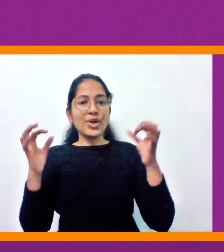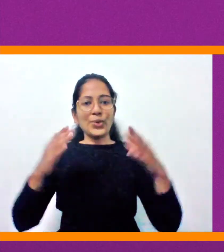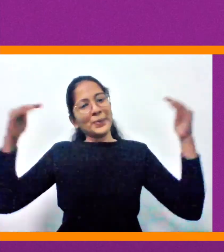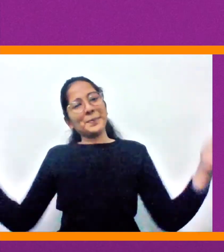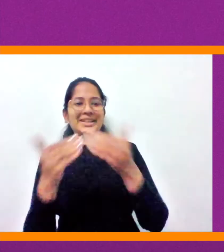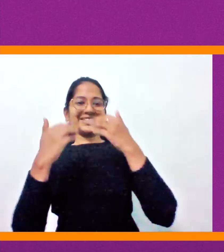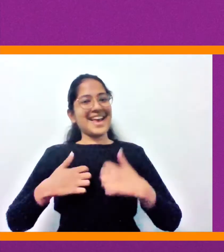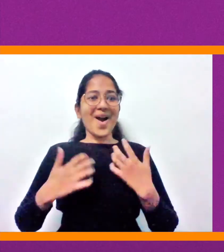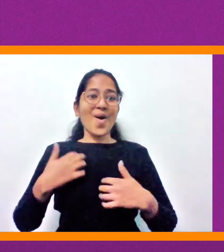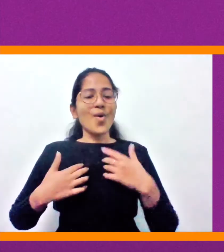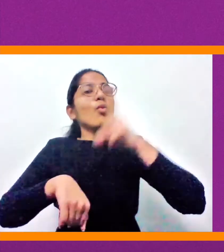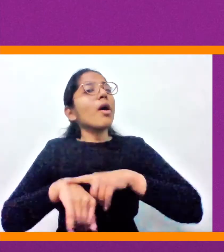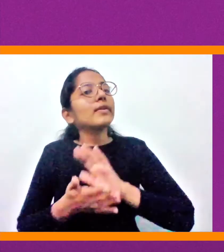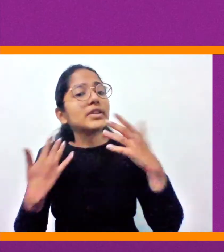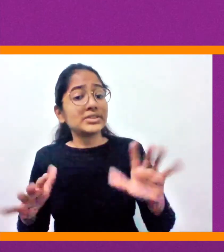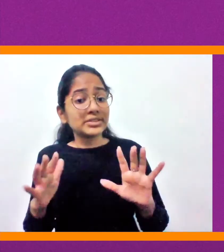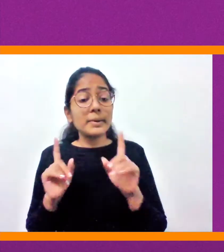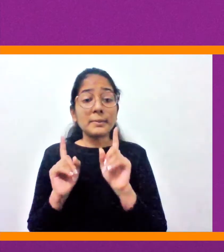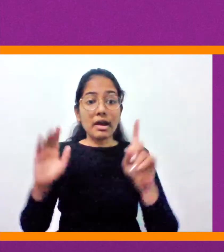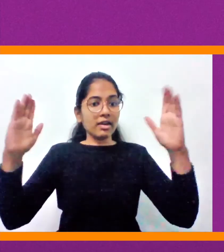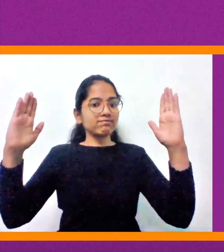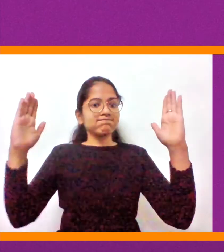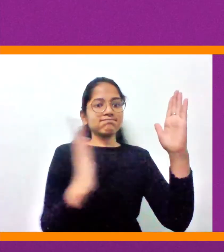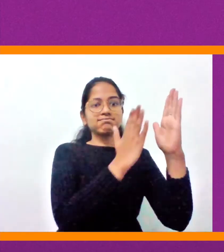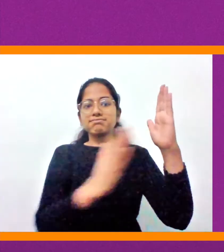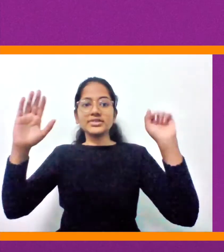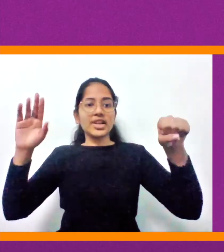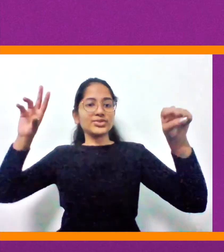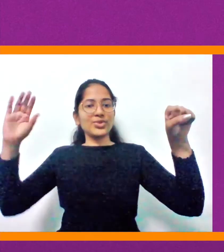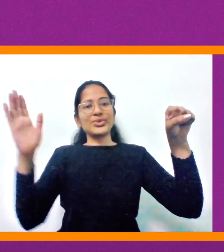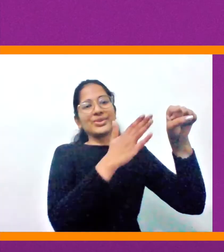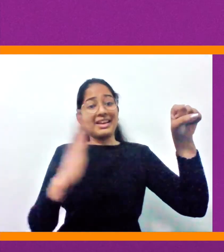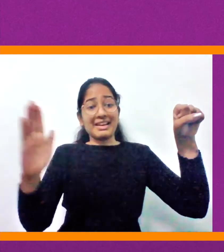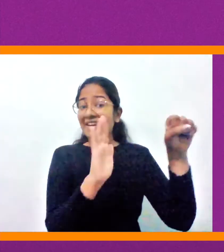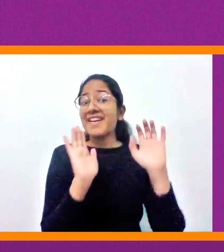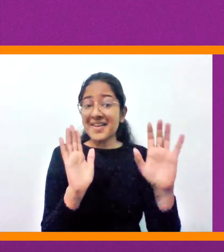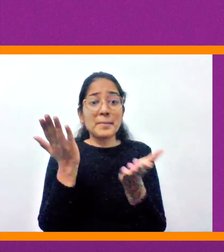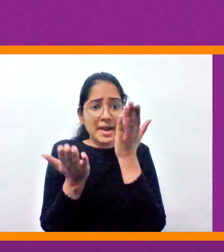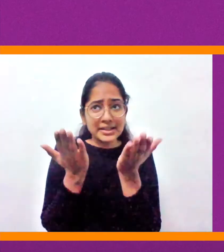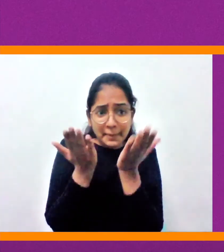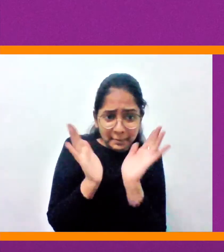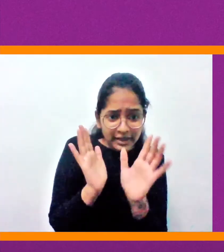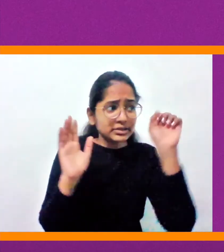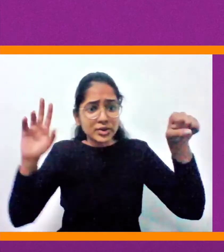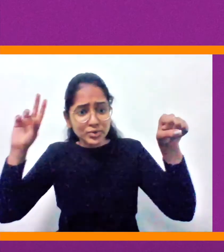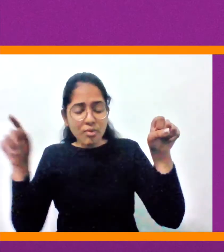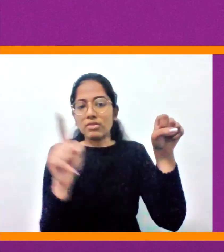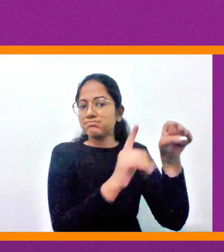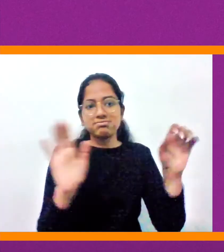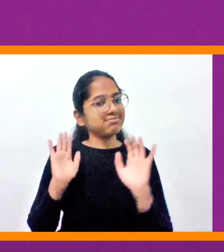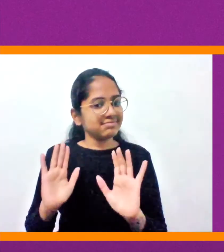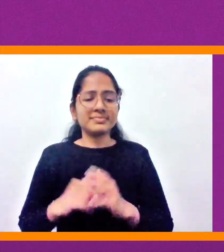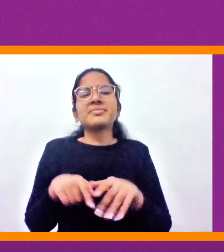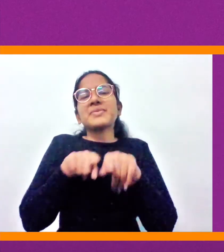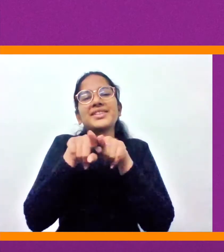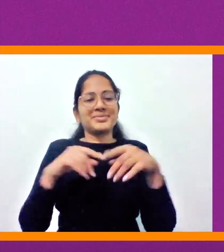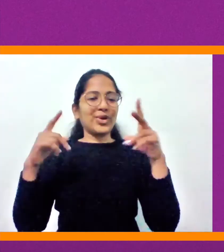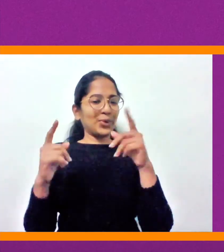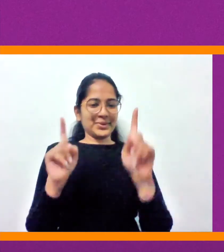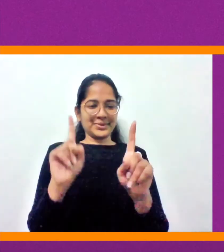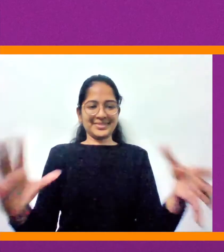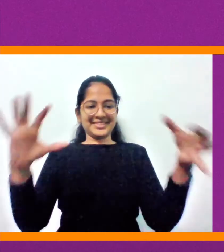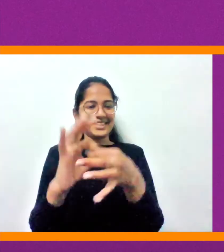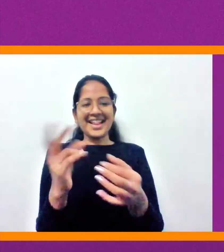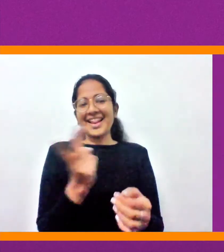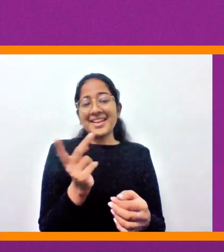or no, not now, not ever, at a different pace, in a different way for everyone. Respecting that choice, expecting that choice,